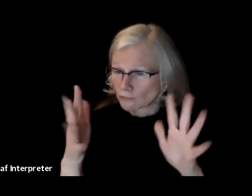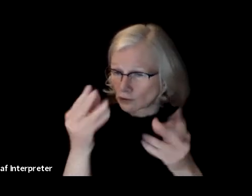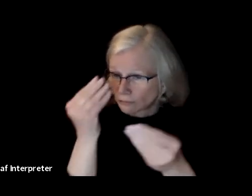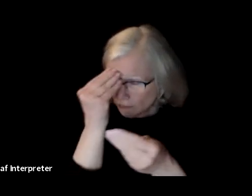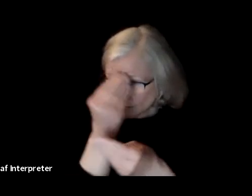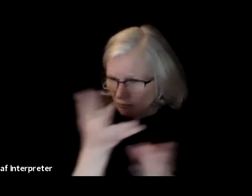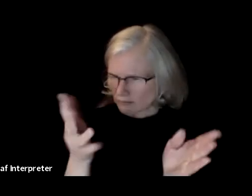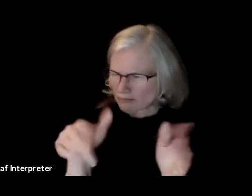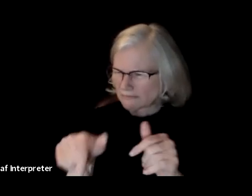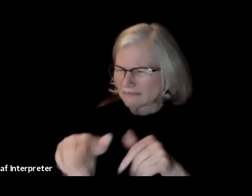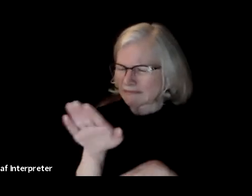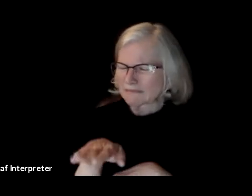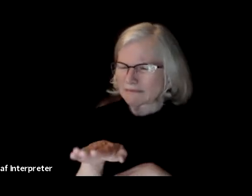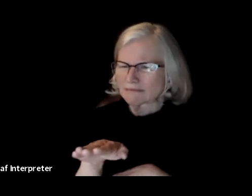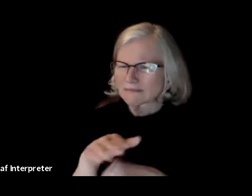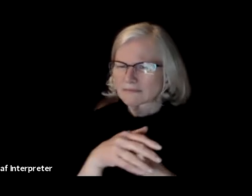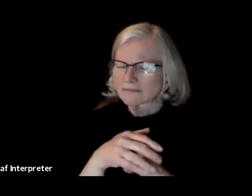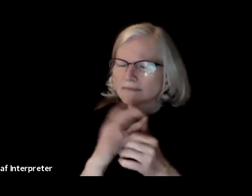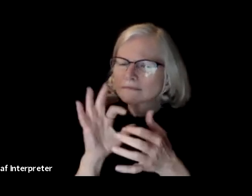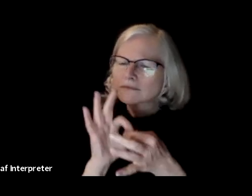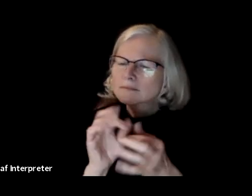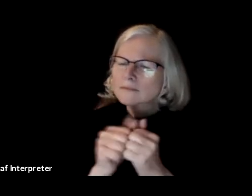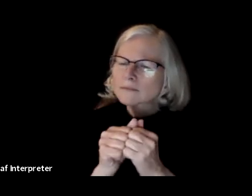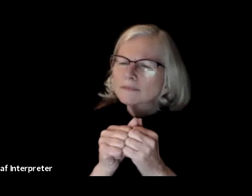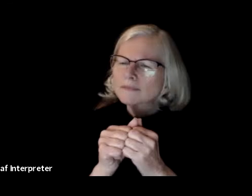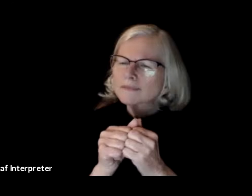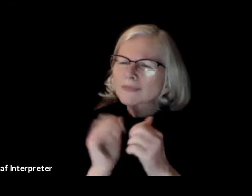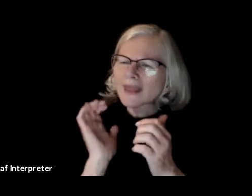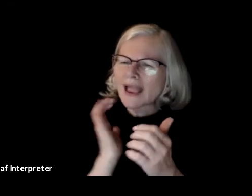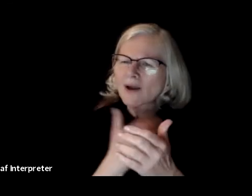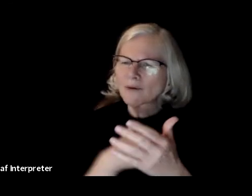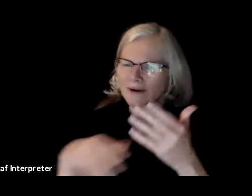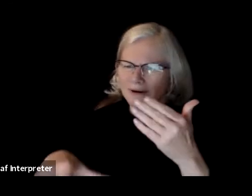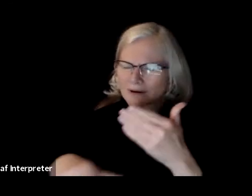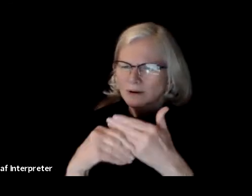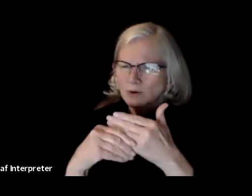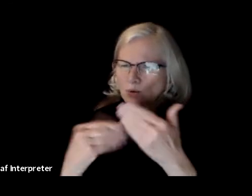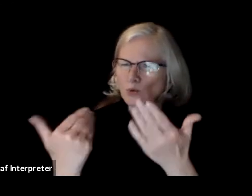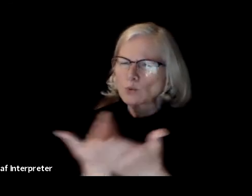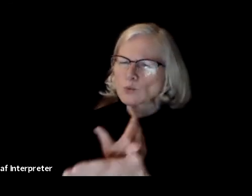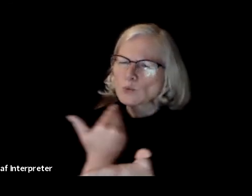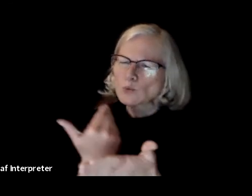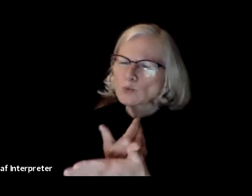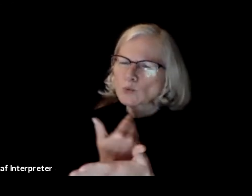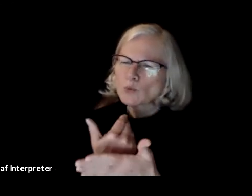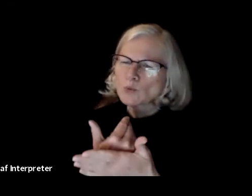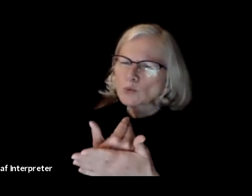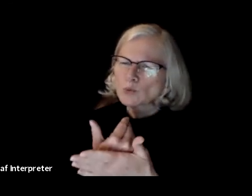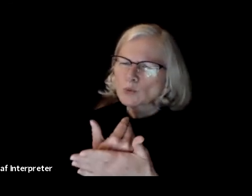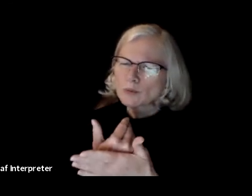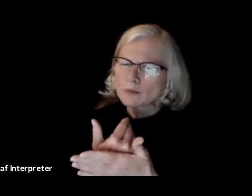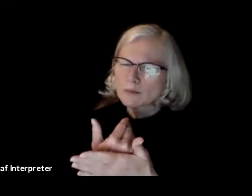this expansion. Can you fill us in on what you're telling them and what they can expect?